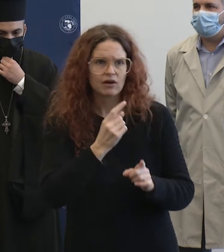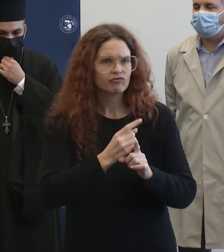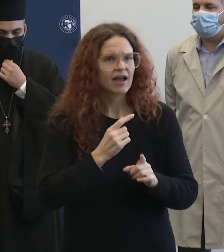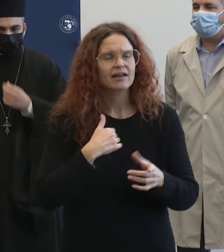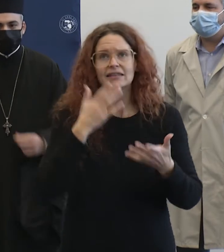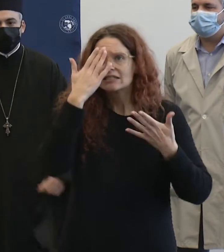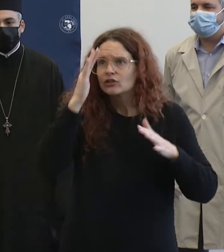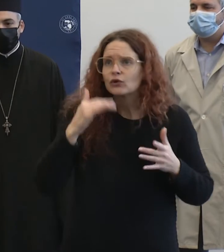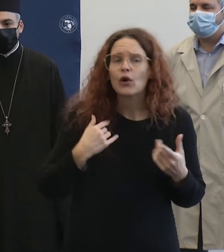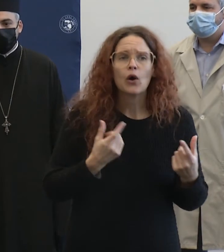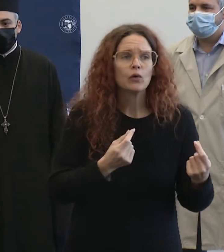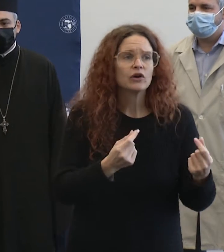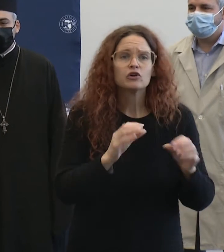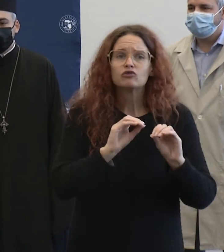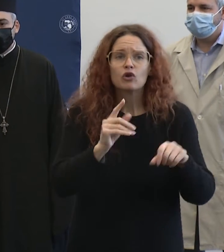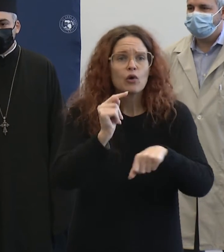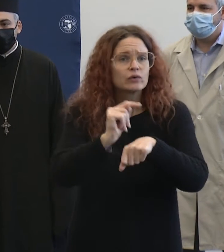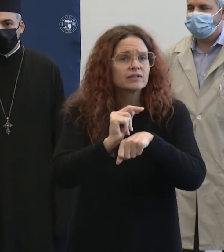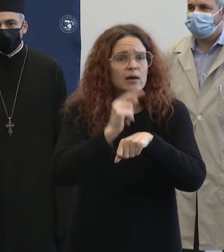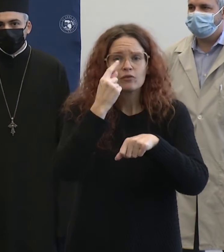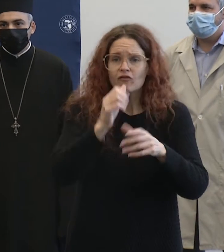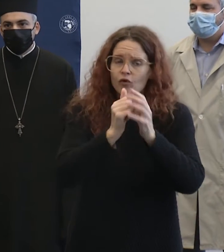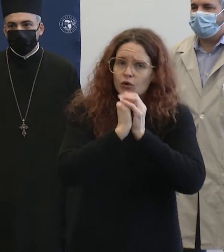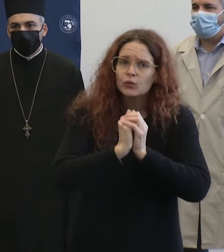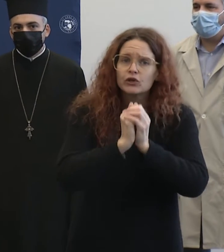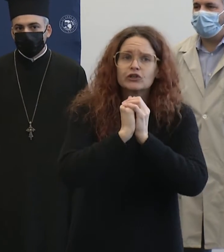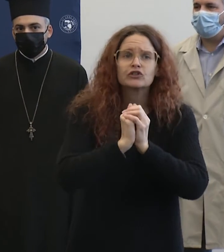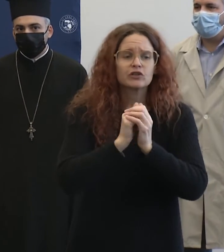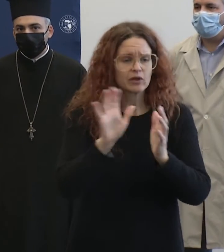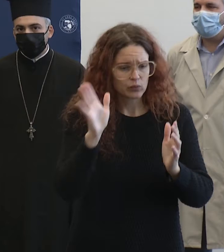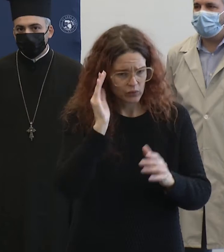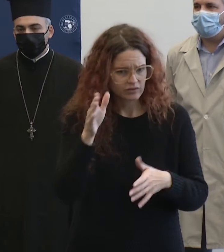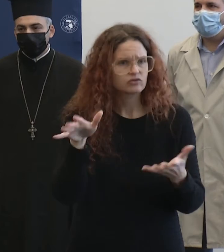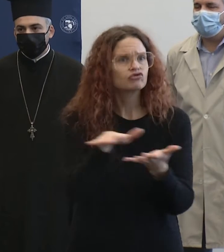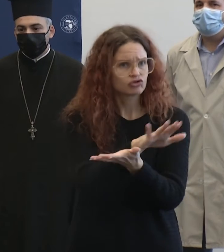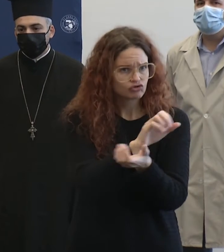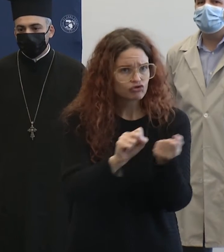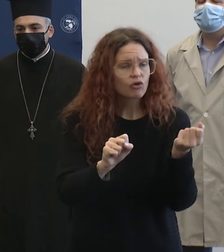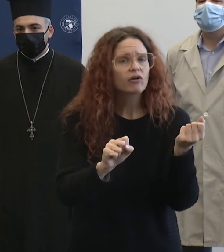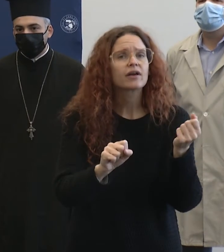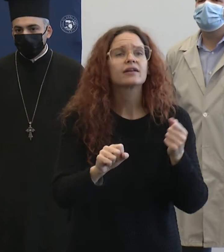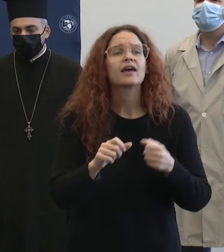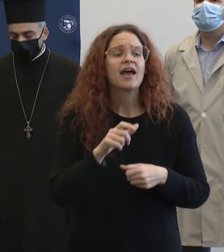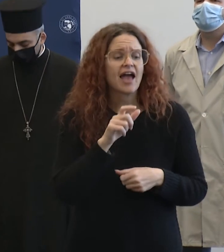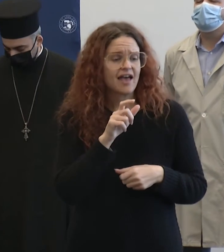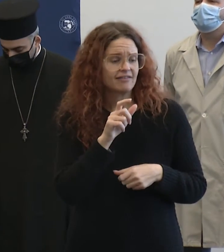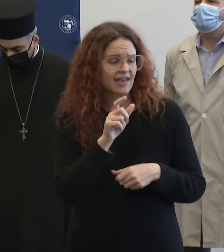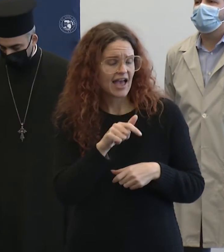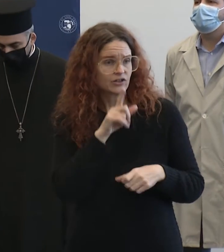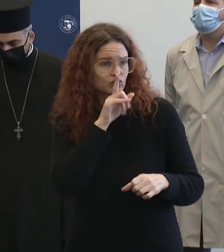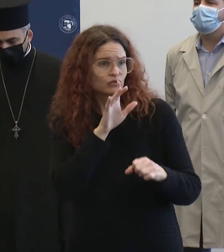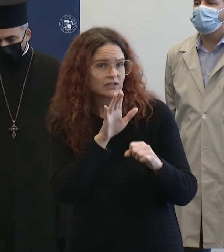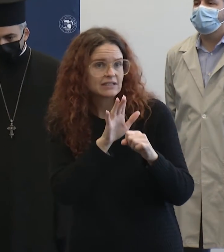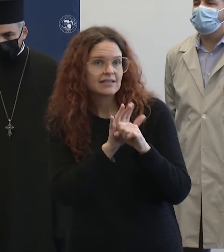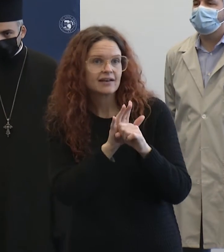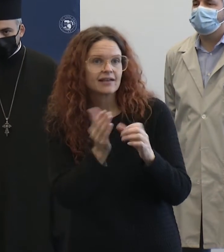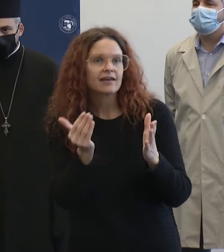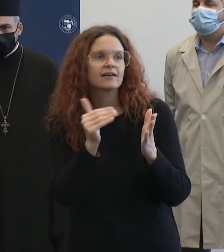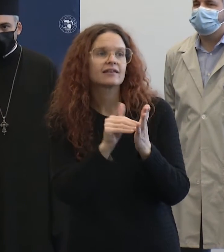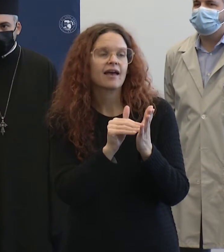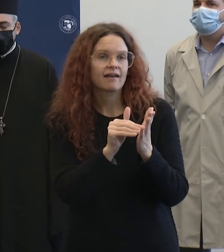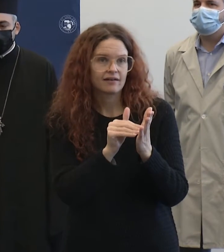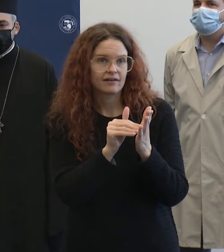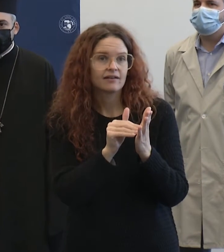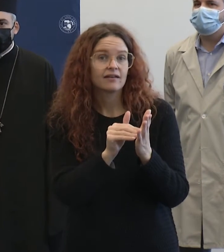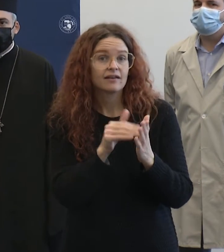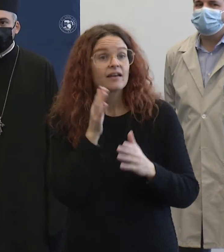no longer had a temple to pray in. It had been destroyed, and they needed to be able to dedicate it once again,